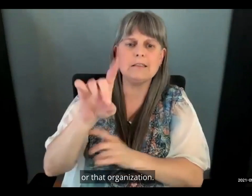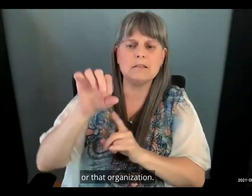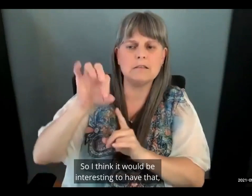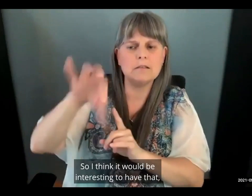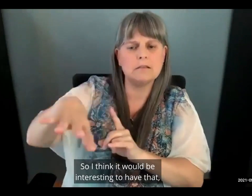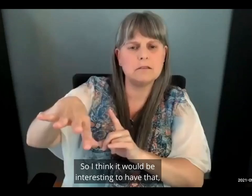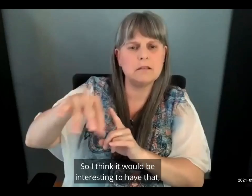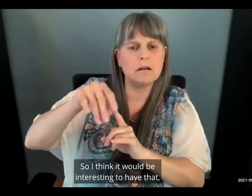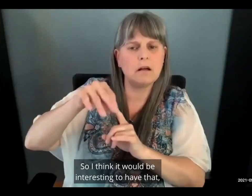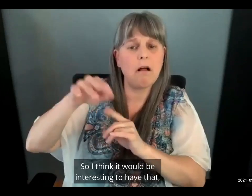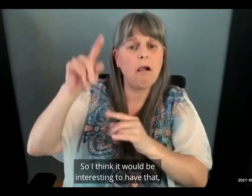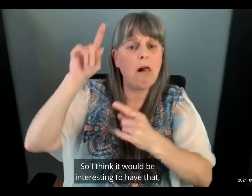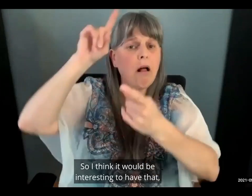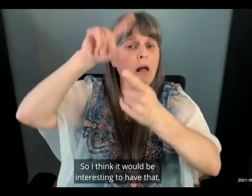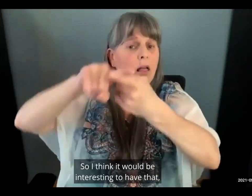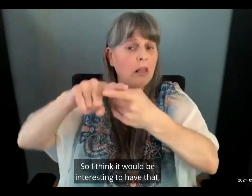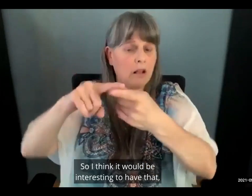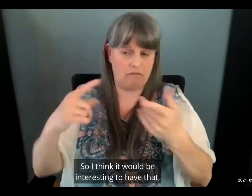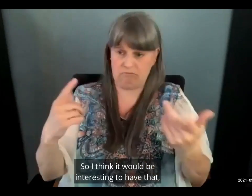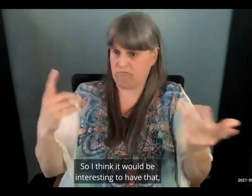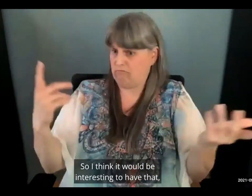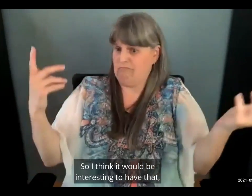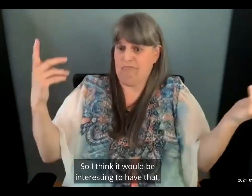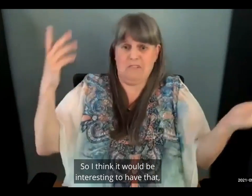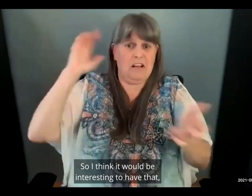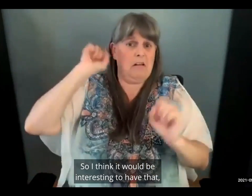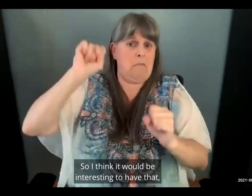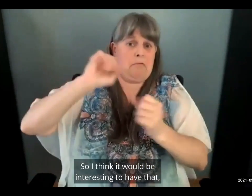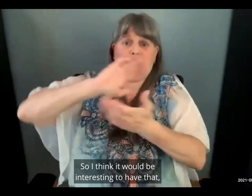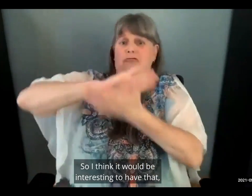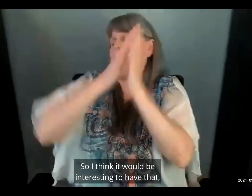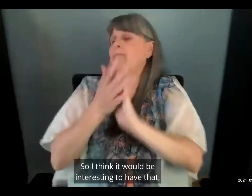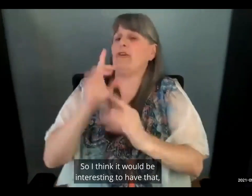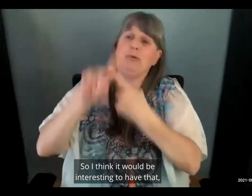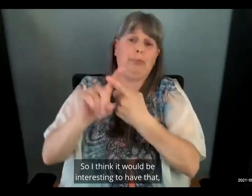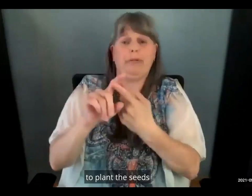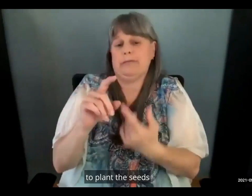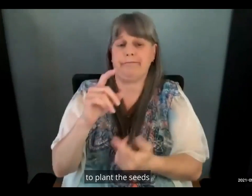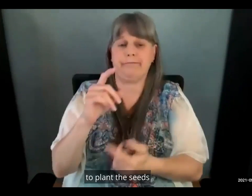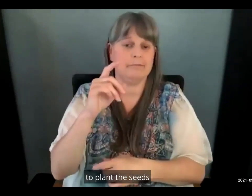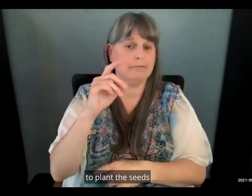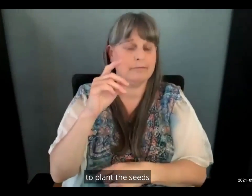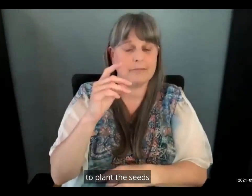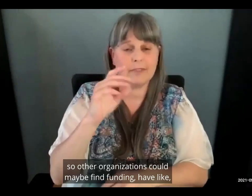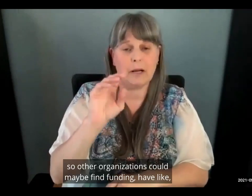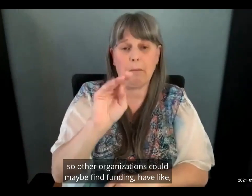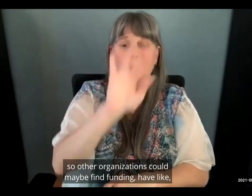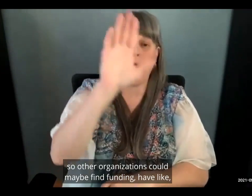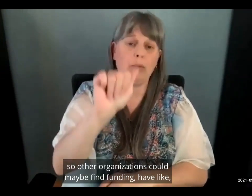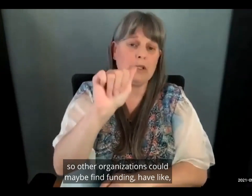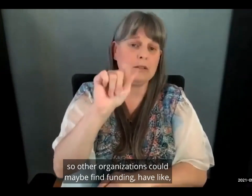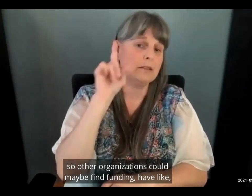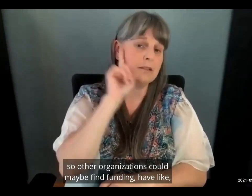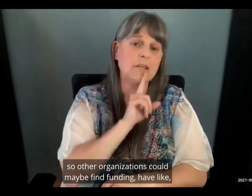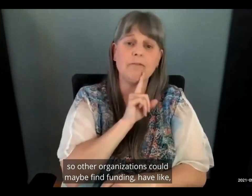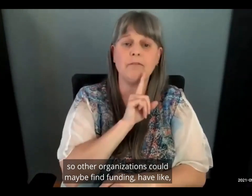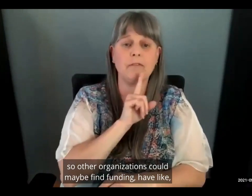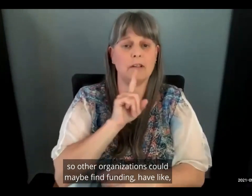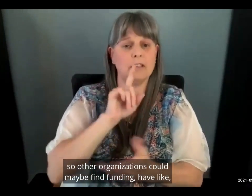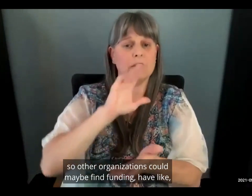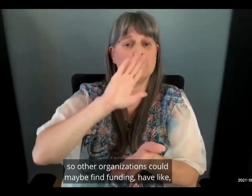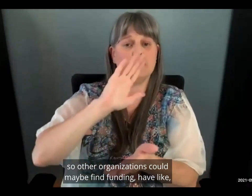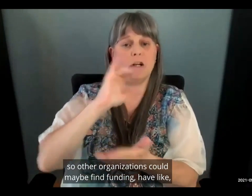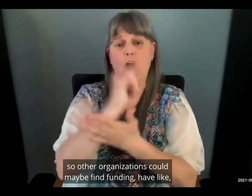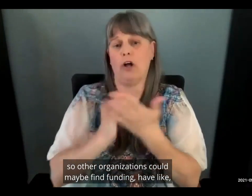organization. So I think, you know, it would be interesting to have that, to plant the seed so other organizations could